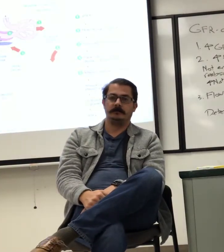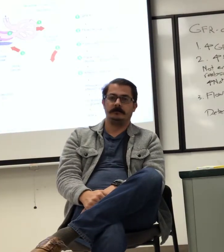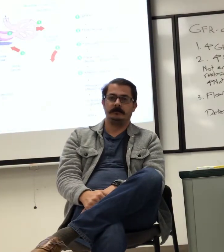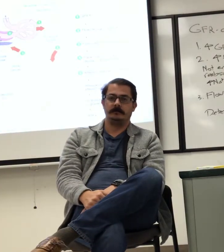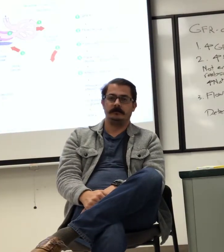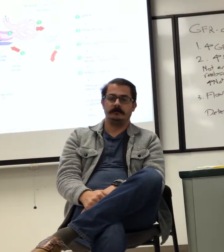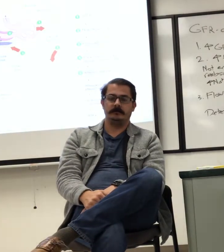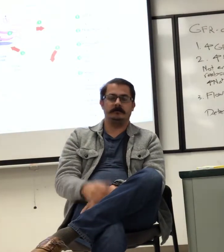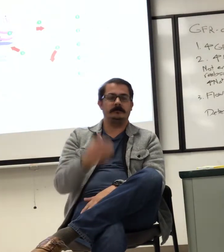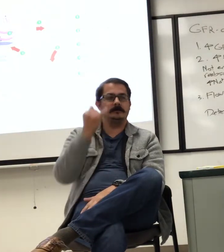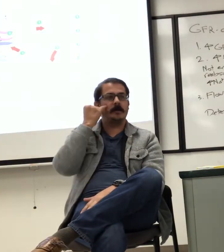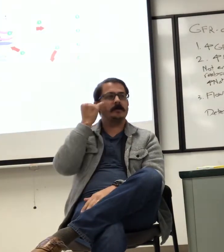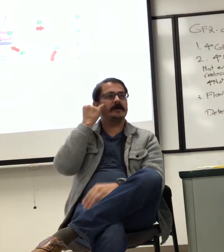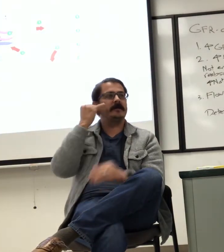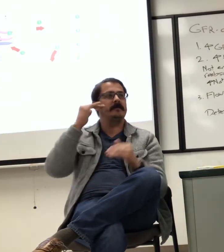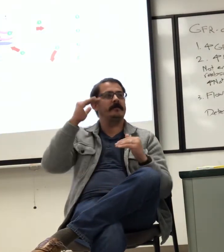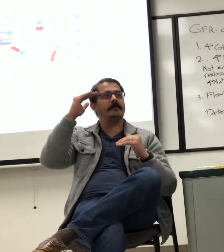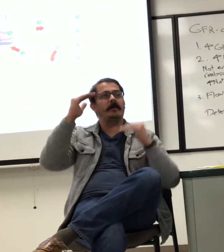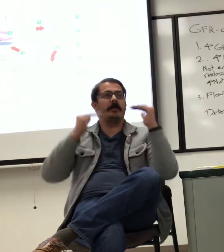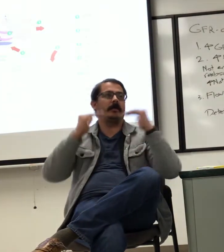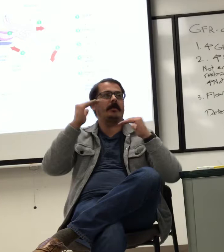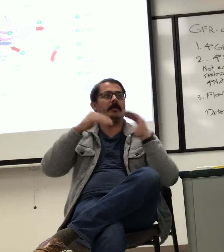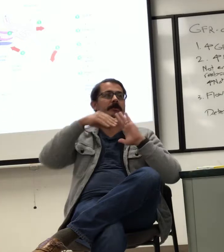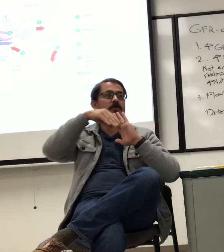imbalance is drop GFR,